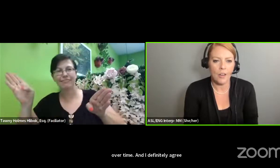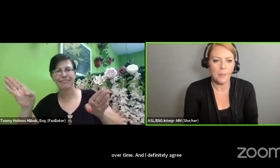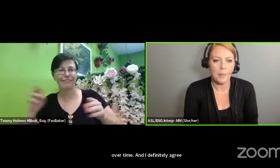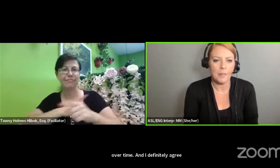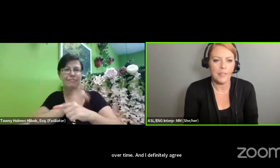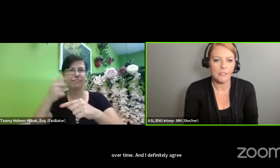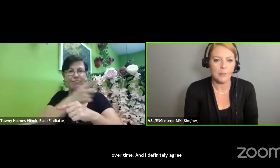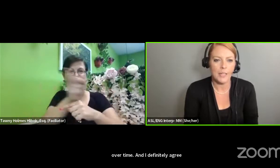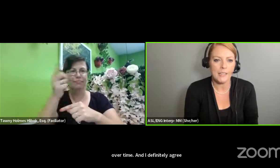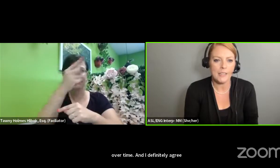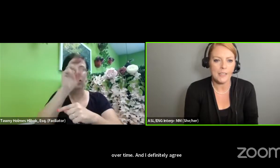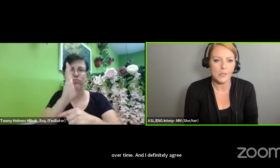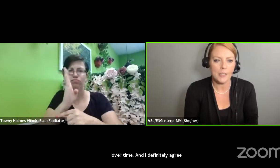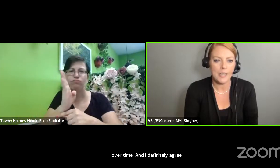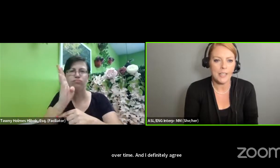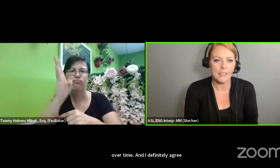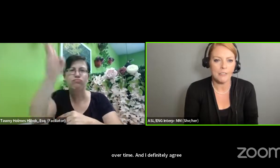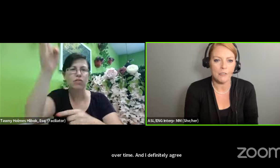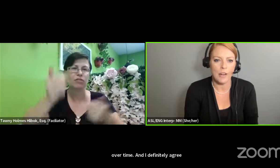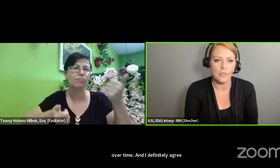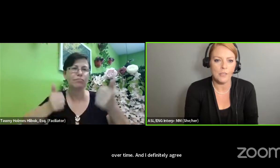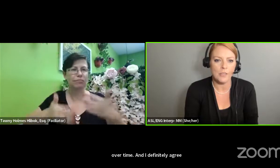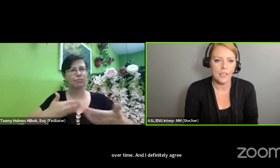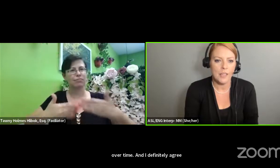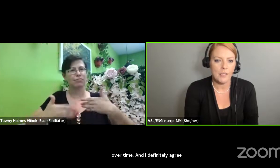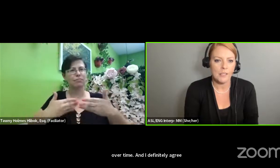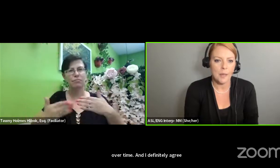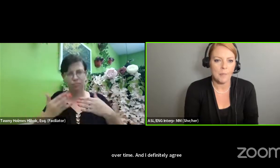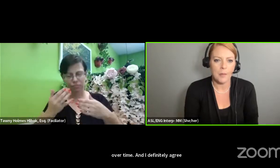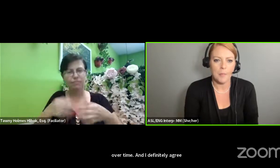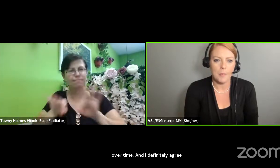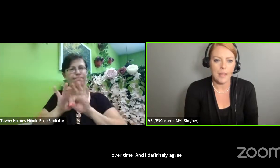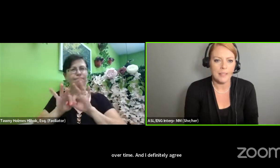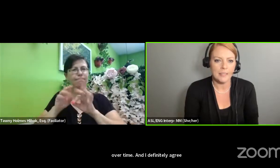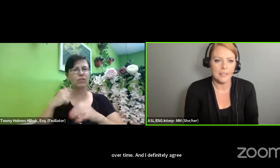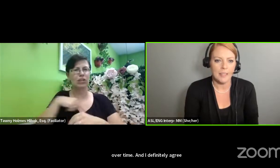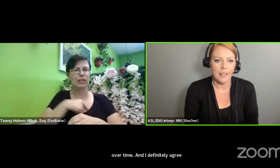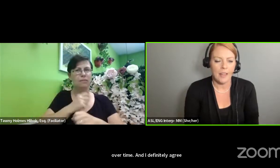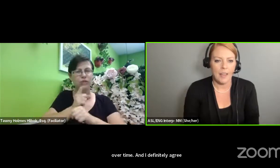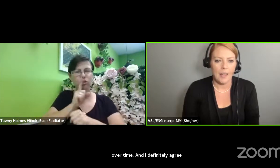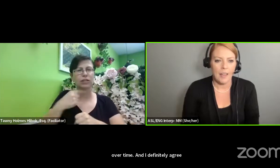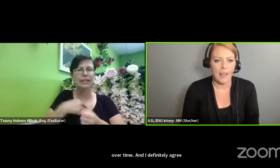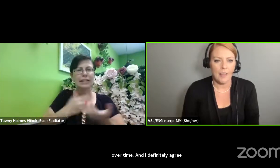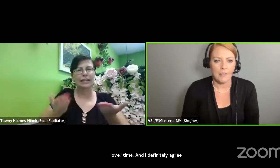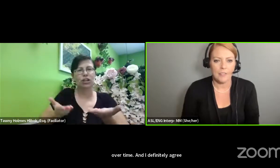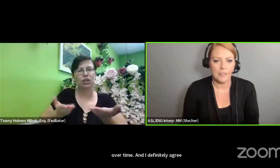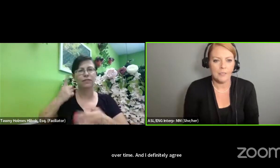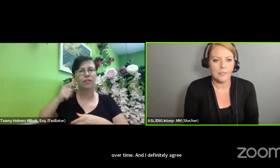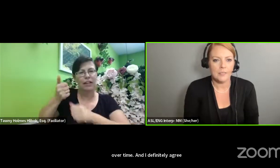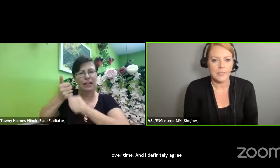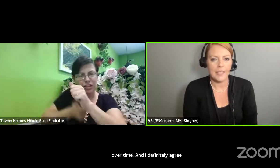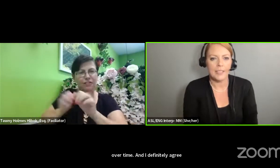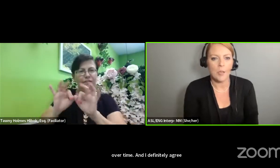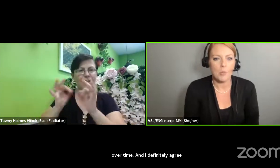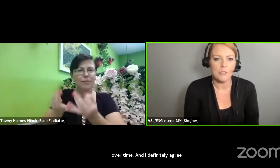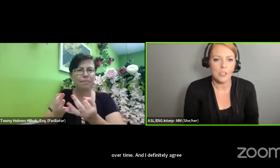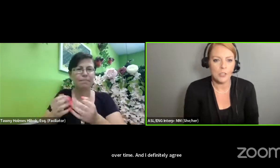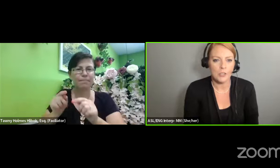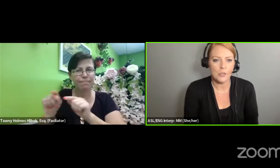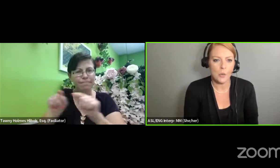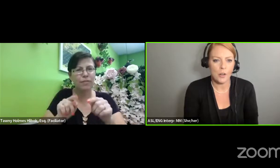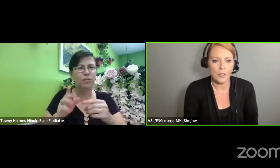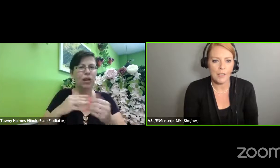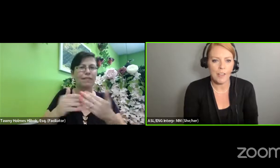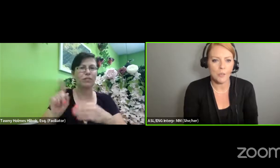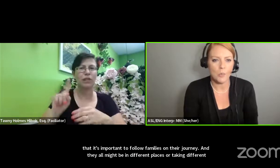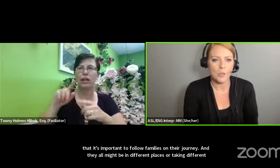And they all might be in different places or taking different routes. Some might have taken a number of